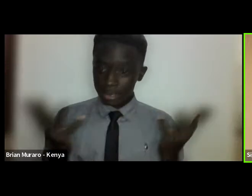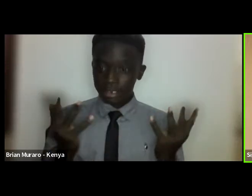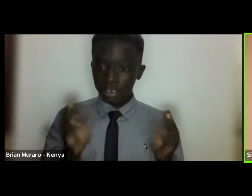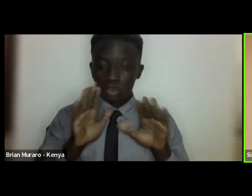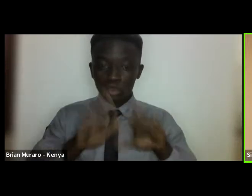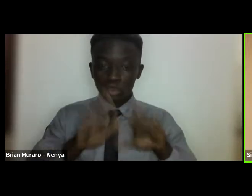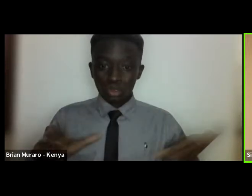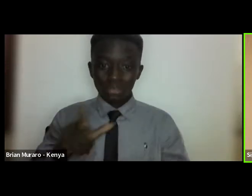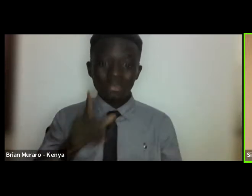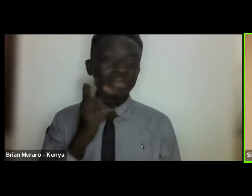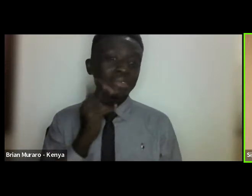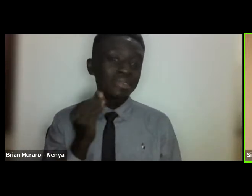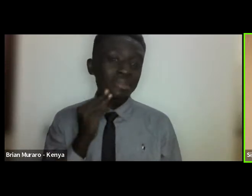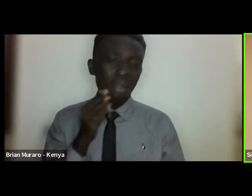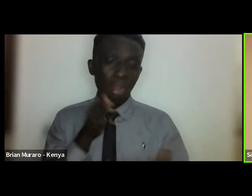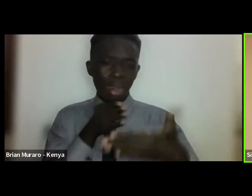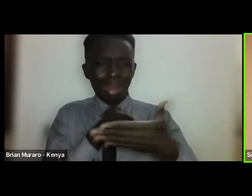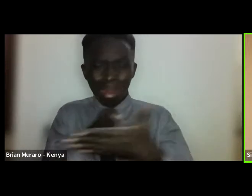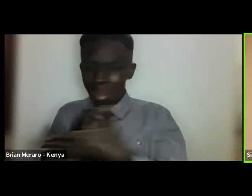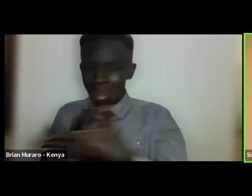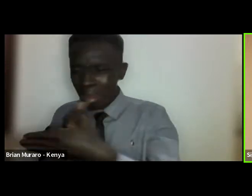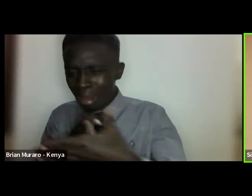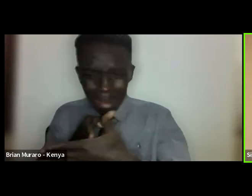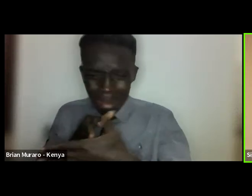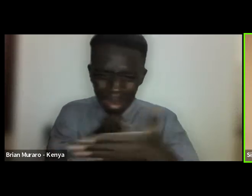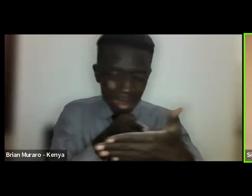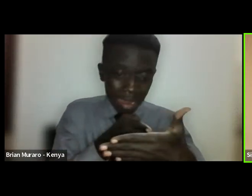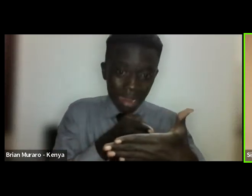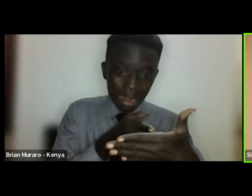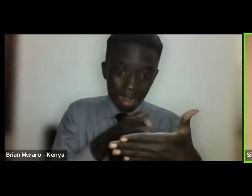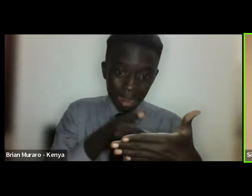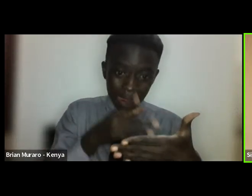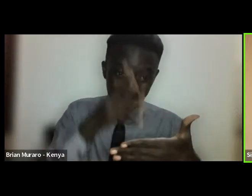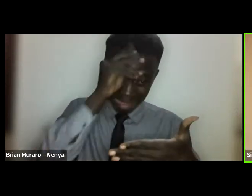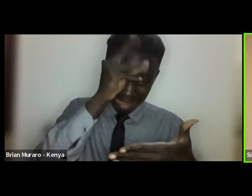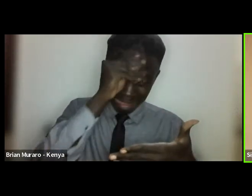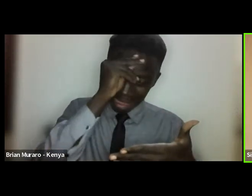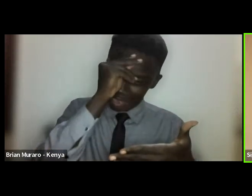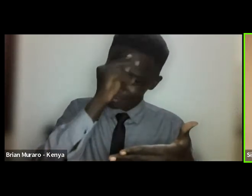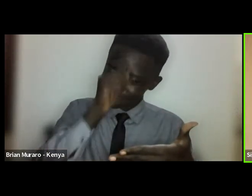experienced barriers to learning often don't finish school,